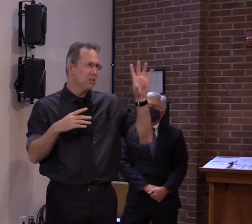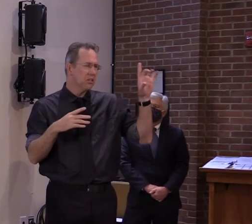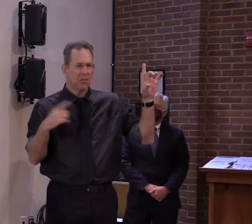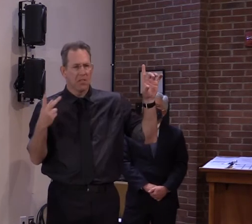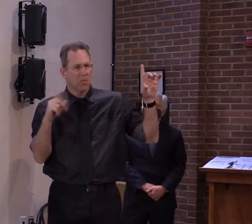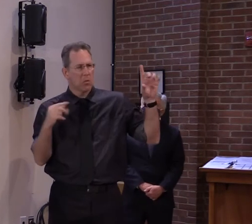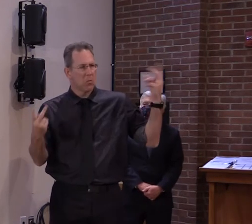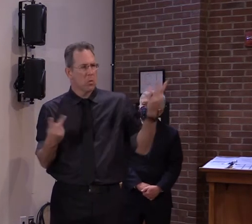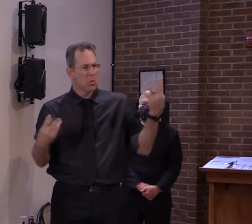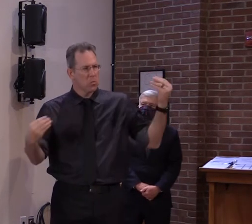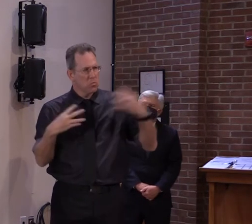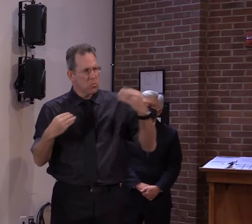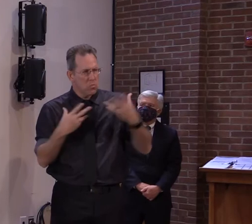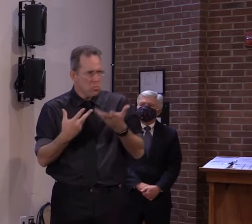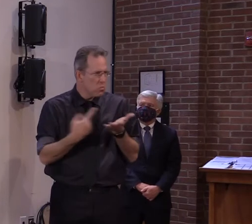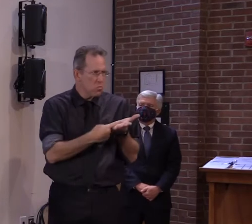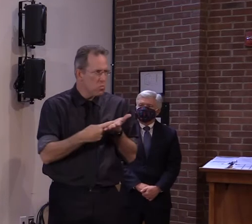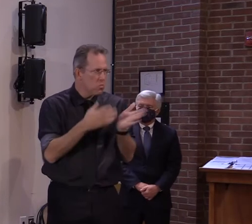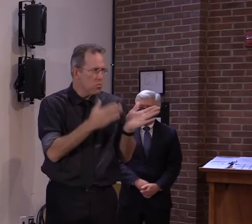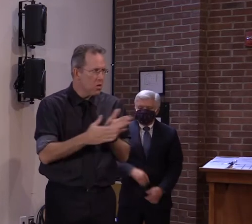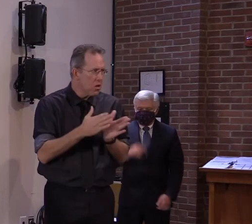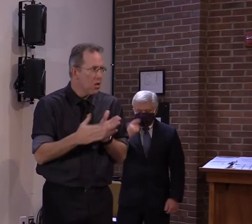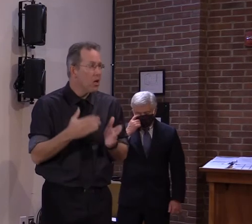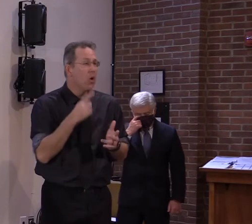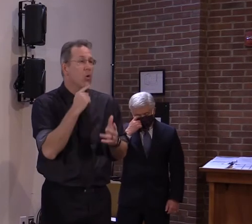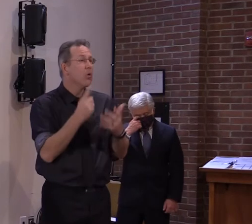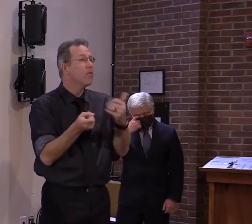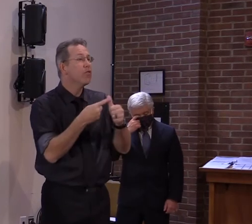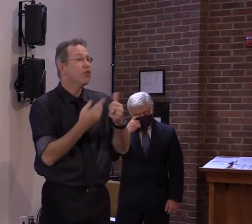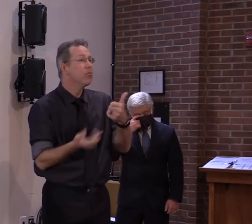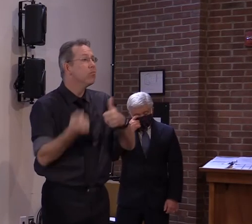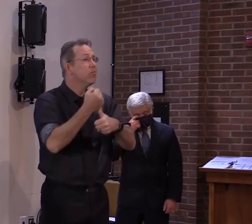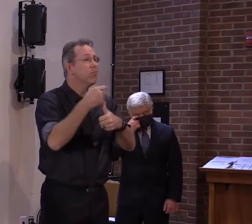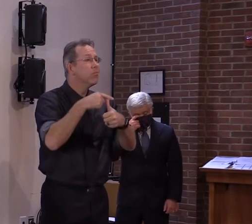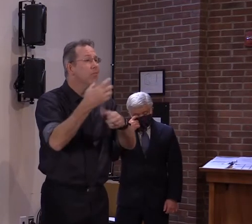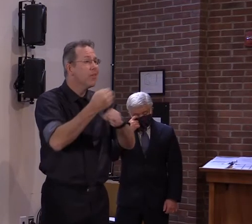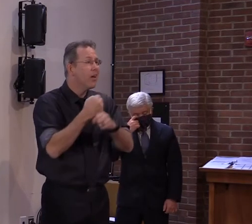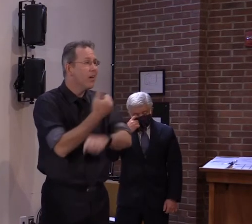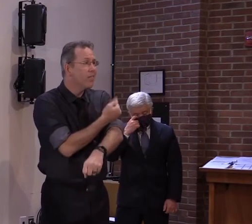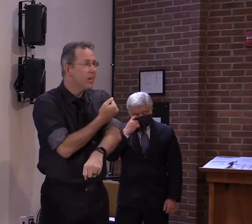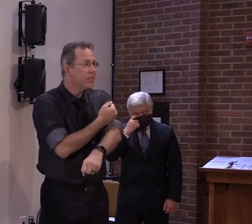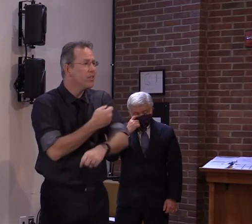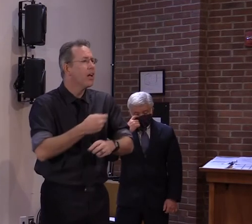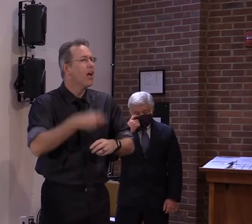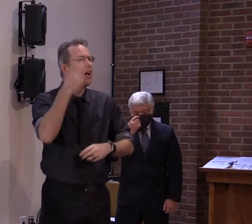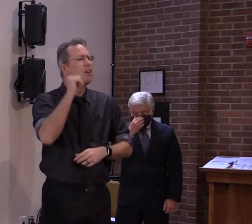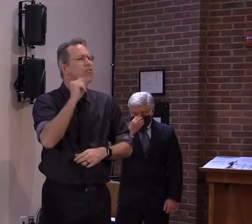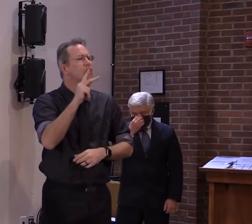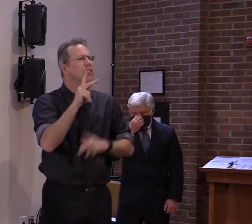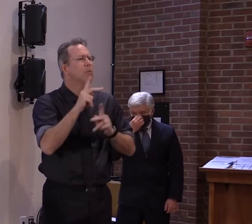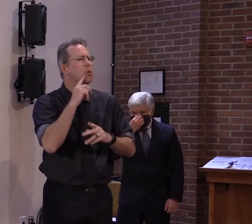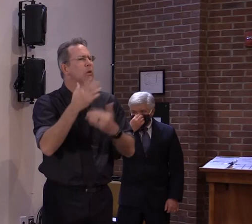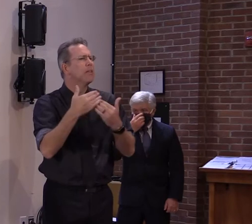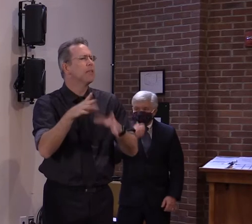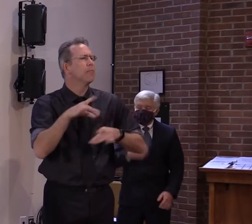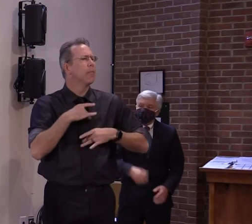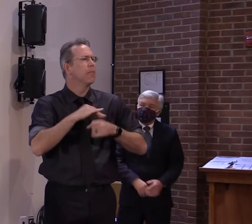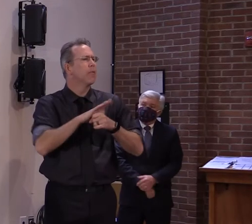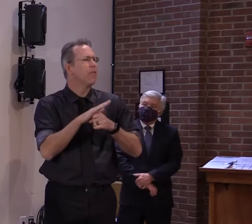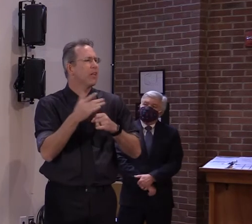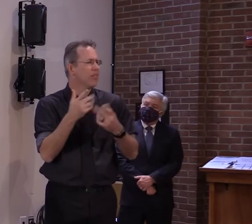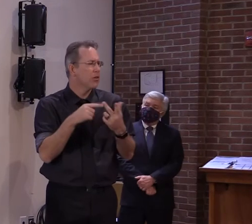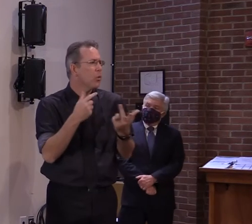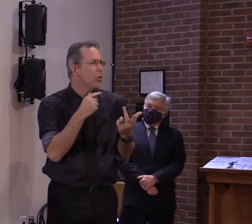1A are high-risk healthcare workers. Priority group 1B are the more